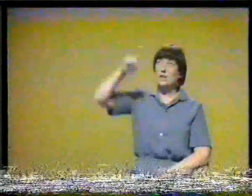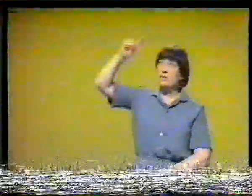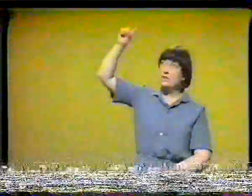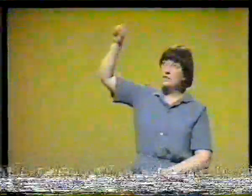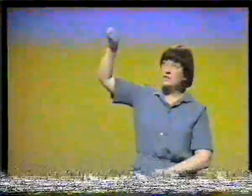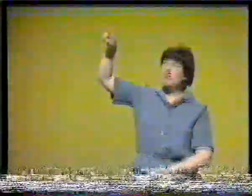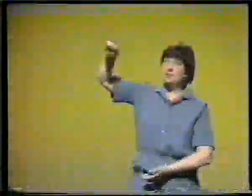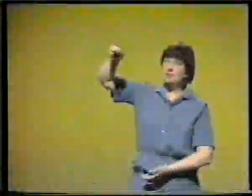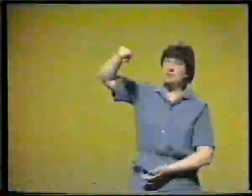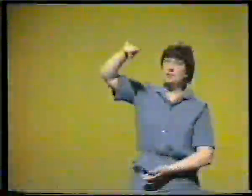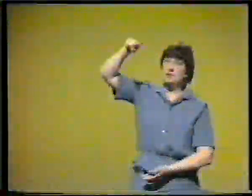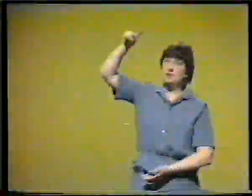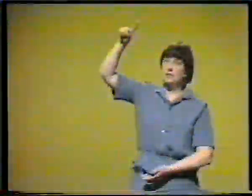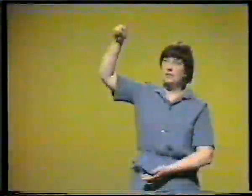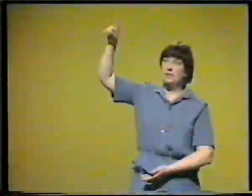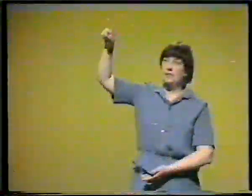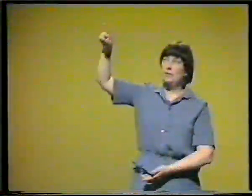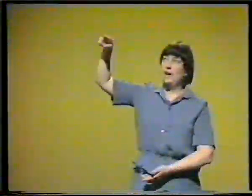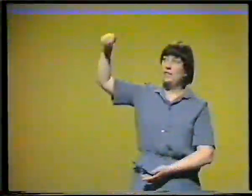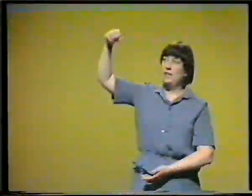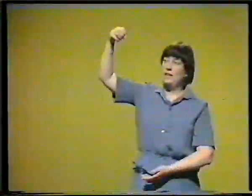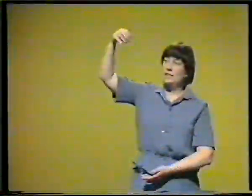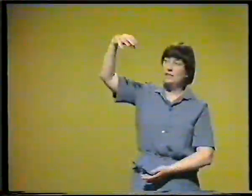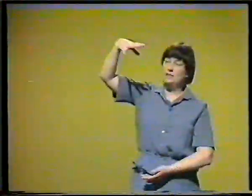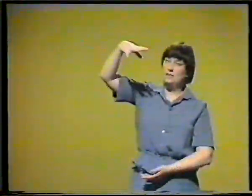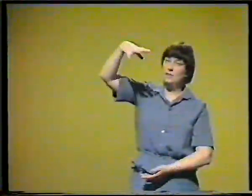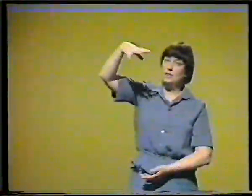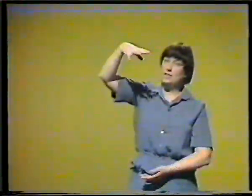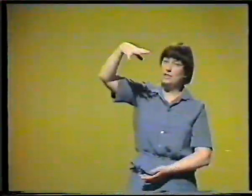the sun. And if you add light, you've got sunshine.